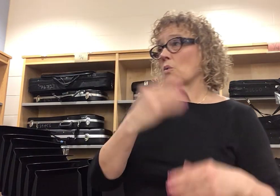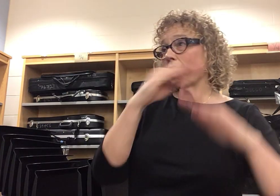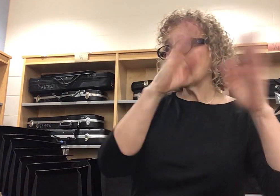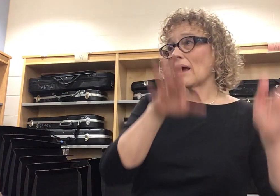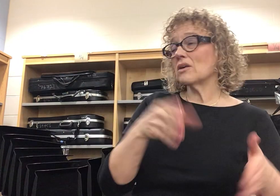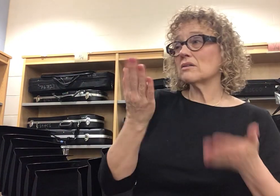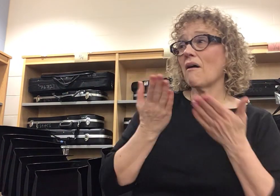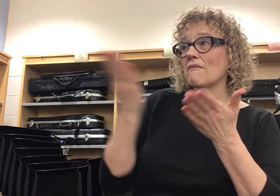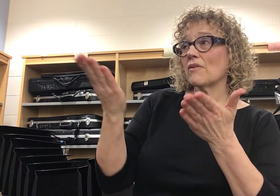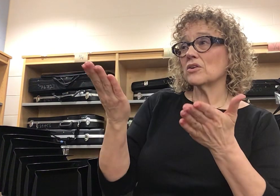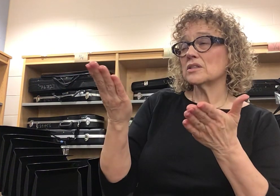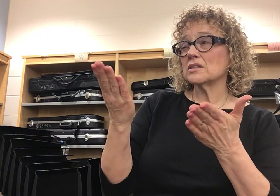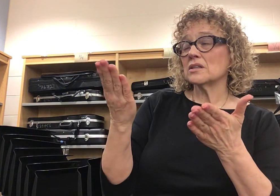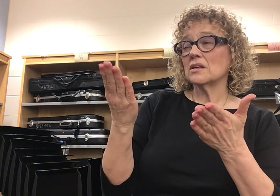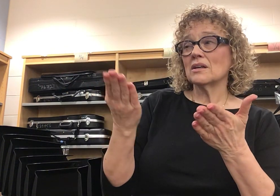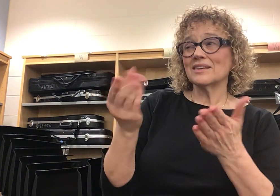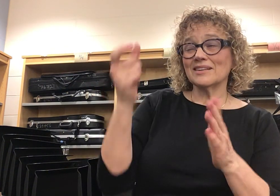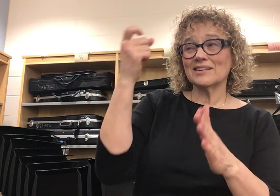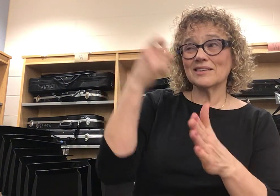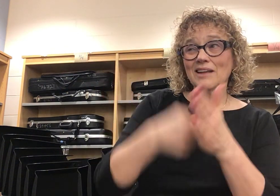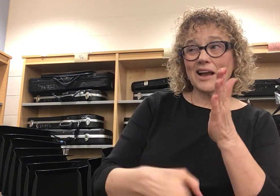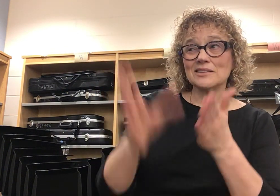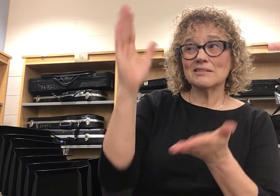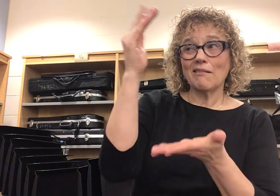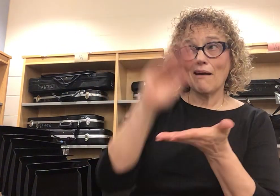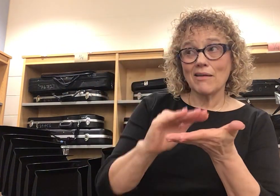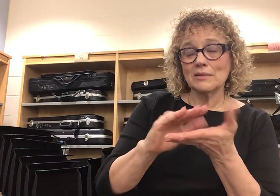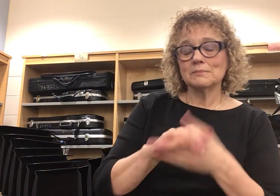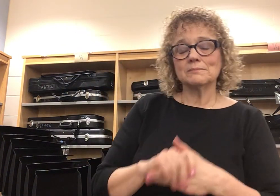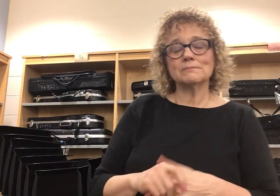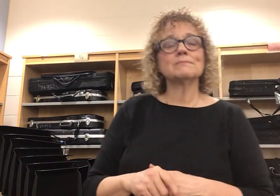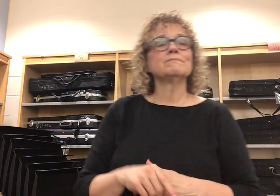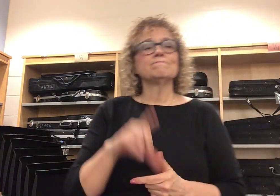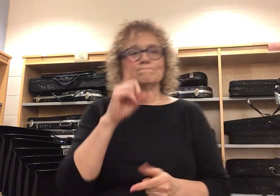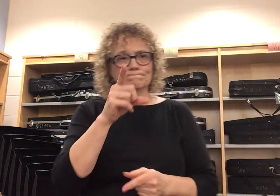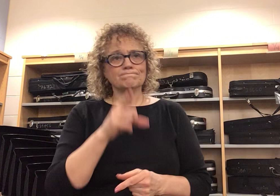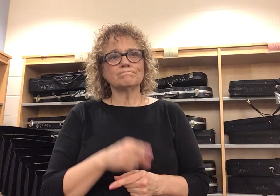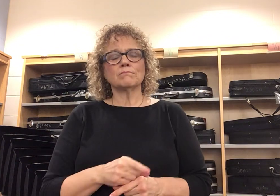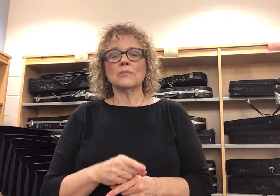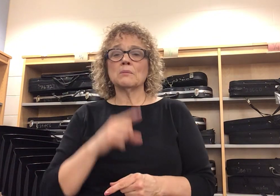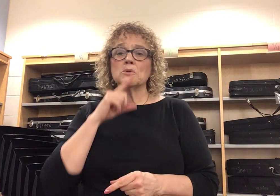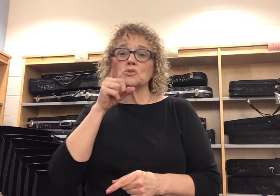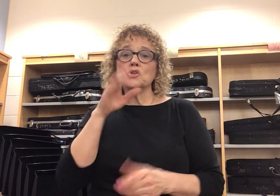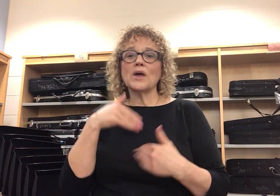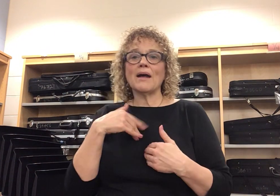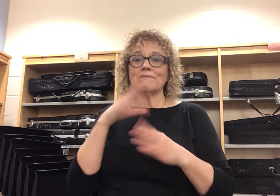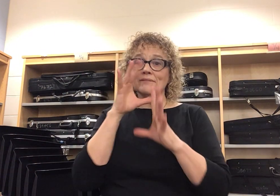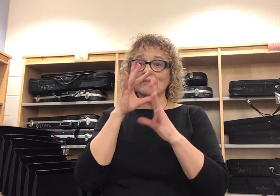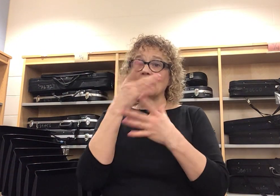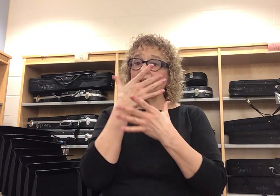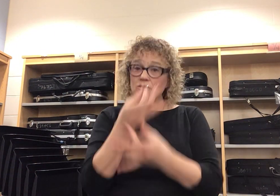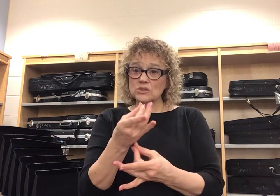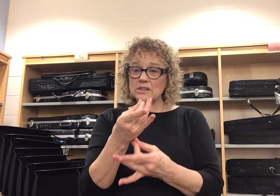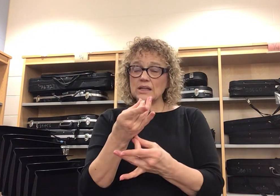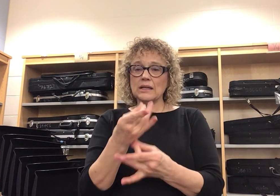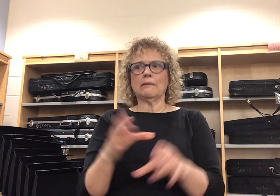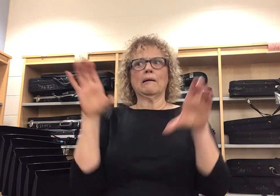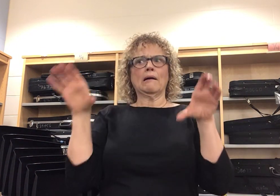White House offers to deal on tax cuts. So you have to make sure that you have a catchy, action-packed headline for